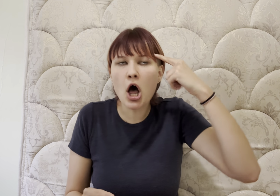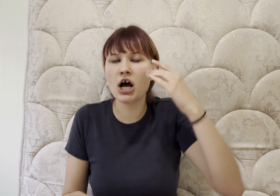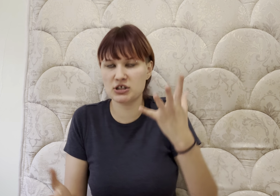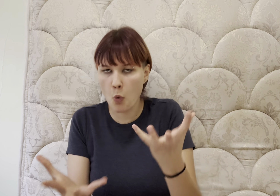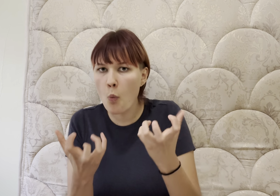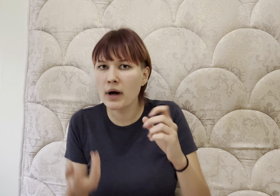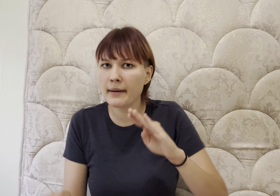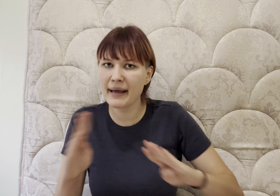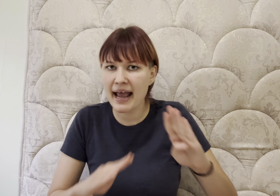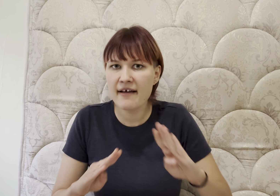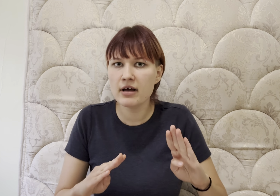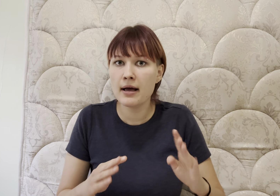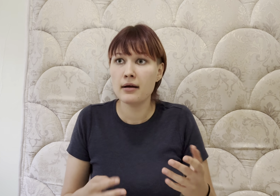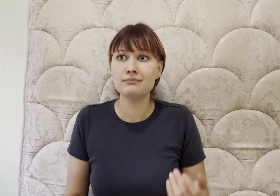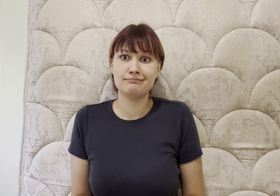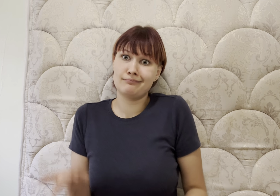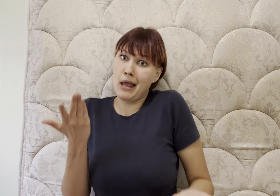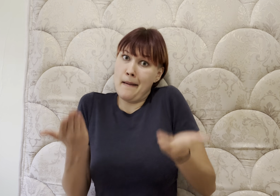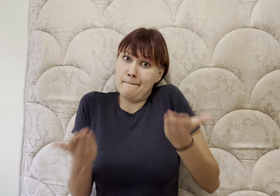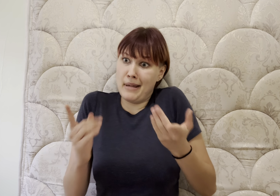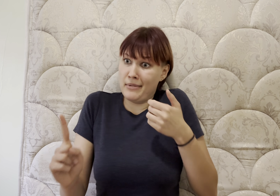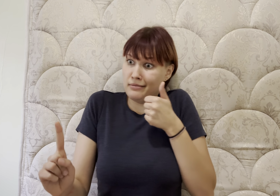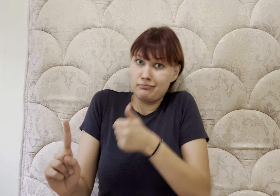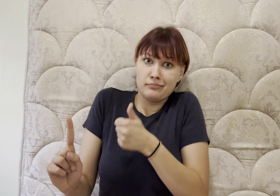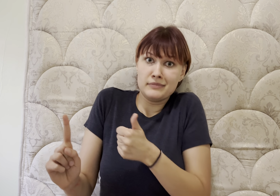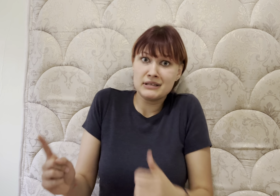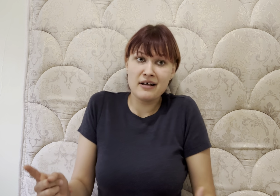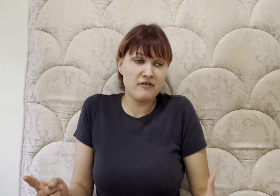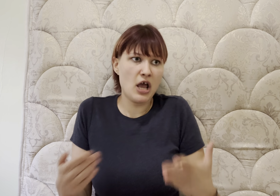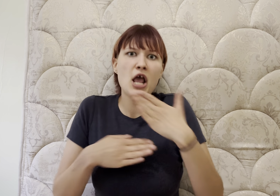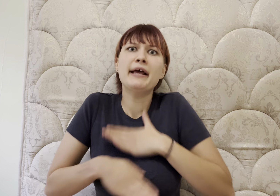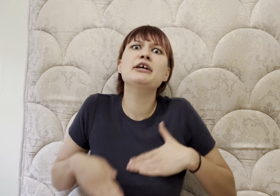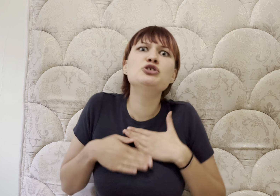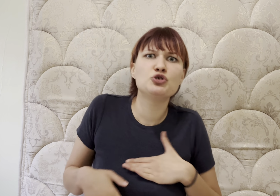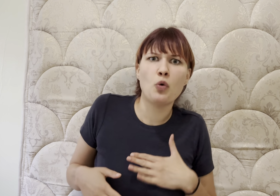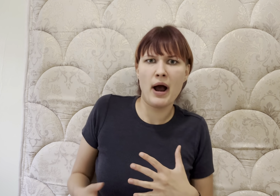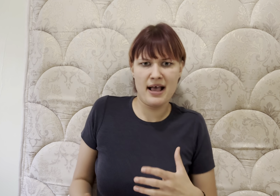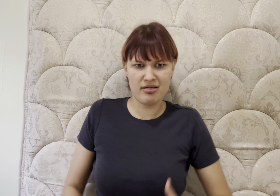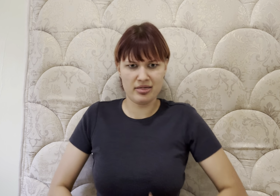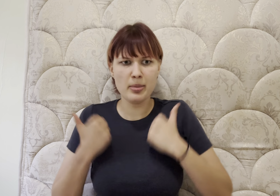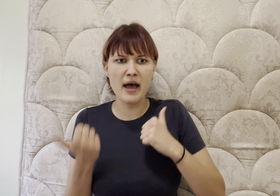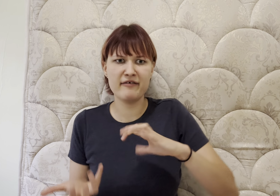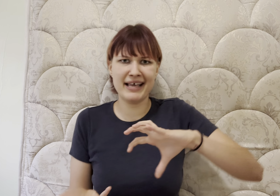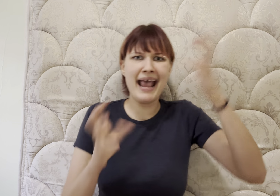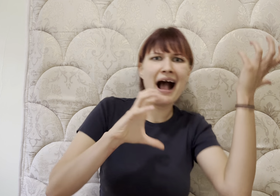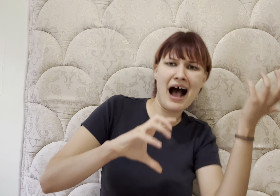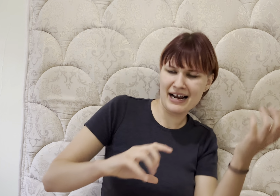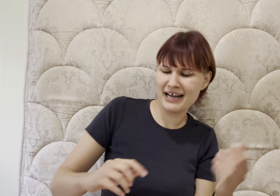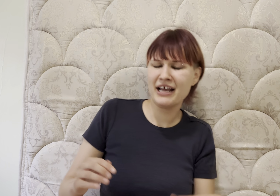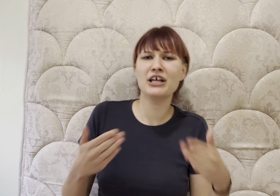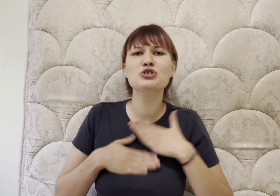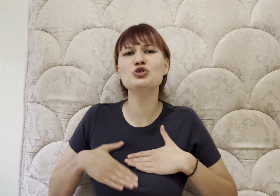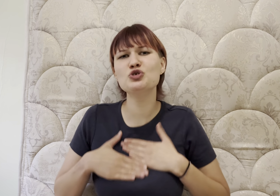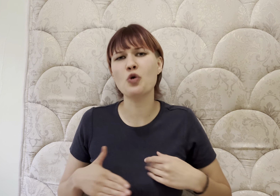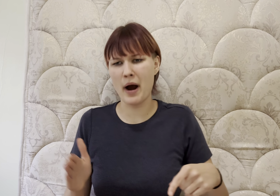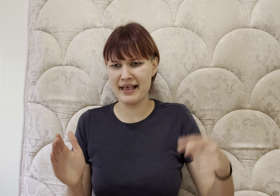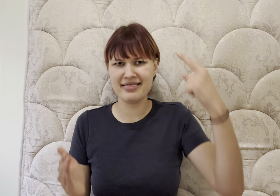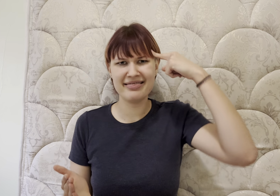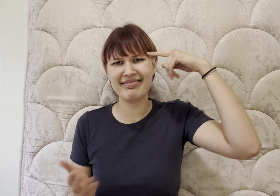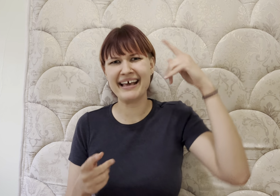life being kind of chaotic. So people in therapy have to be willing to change in order for therapy to be